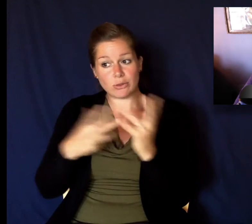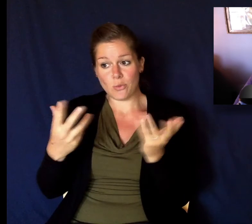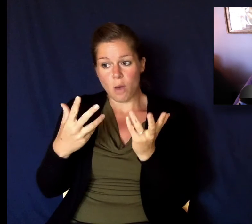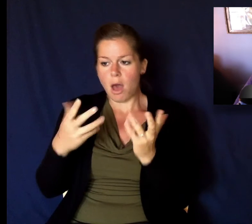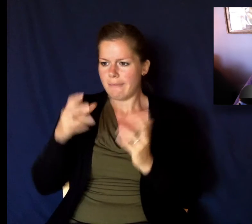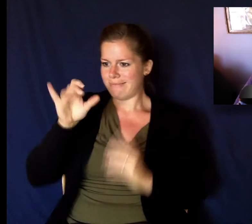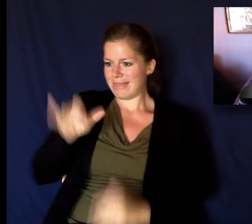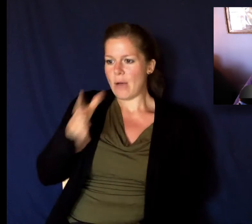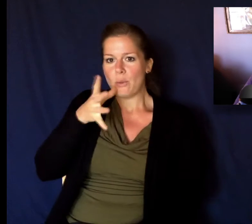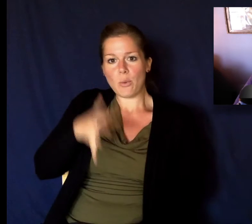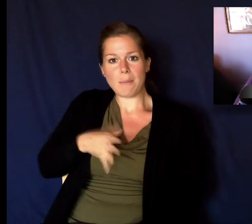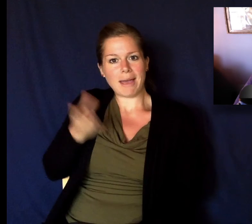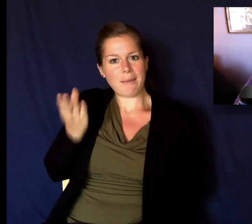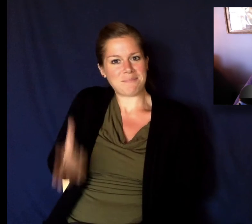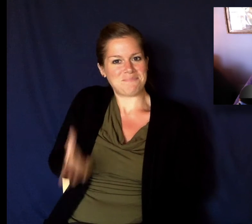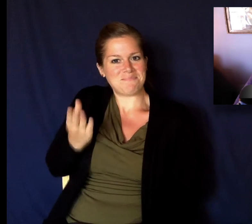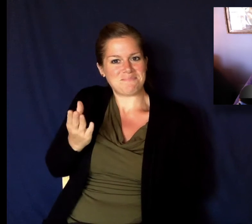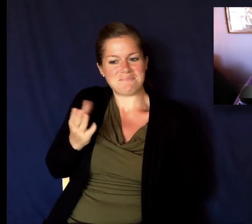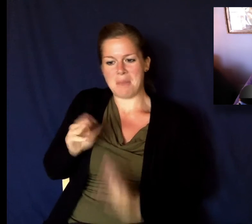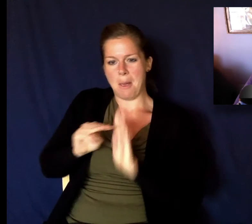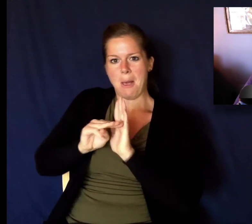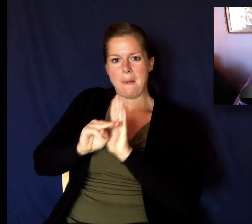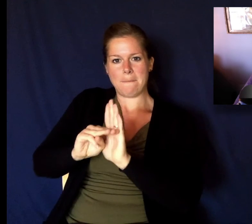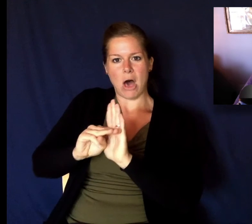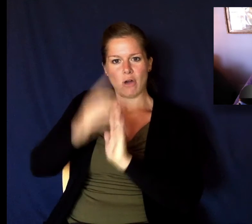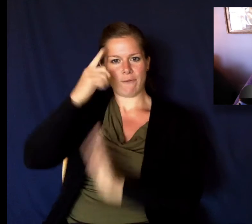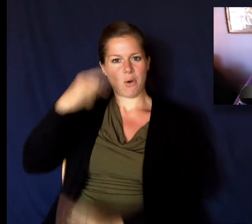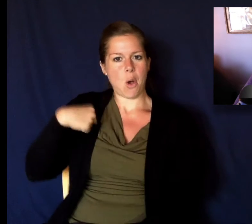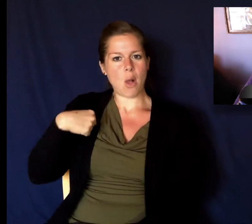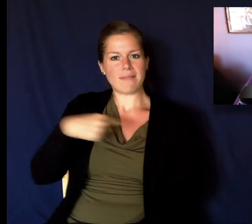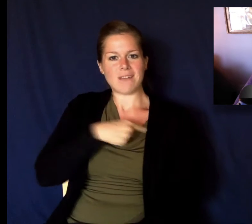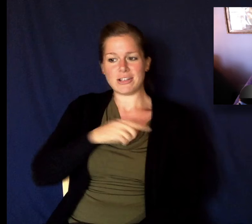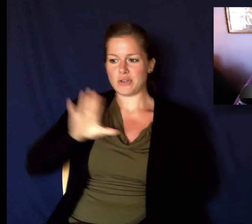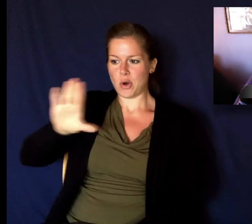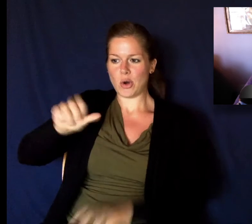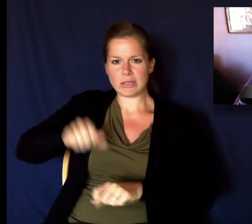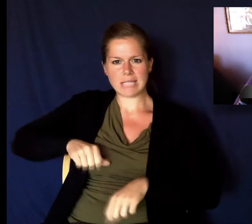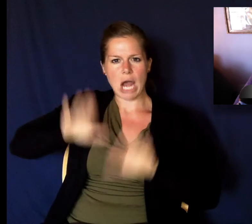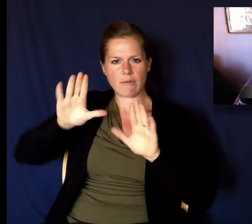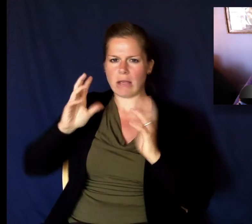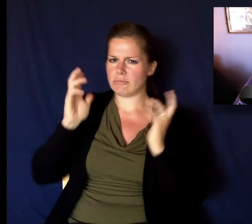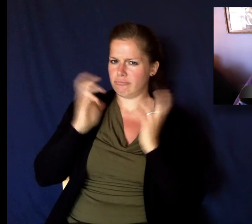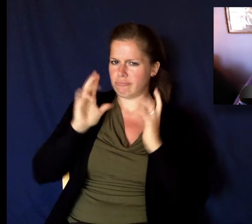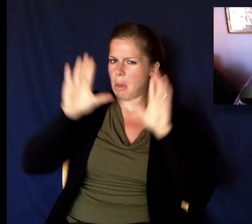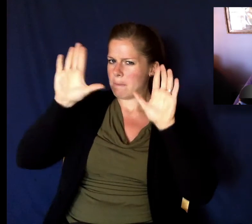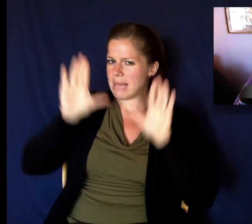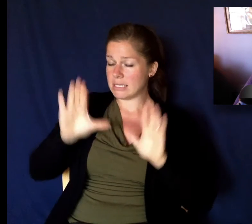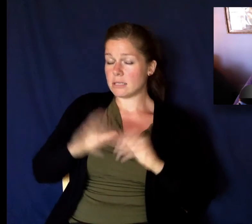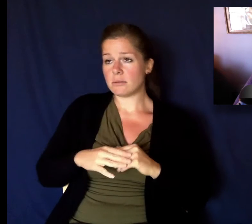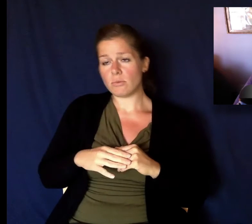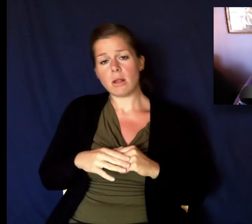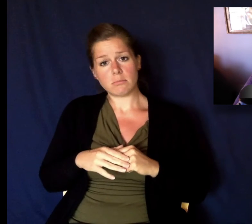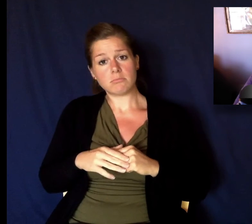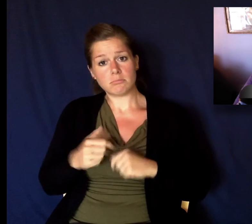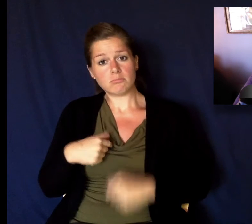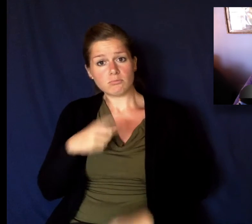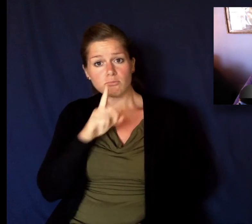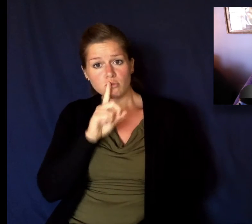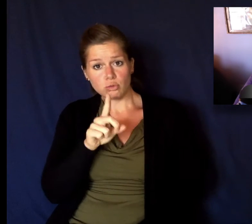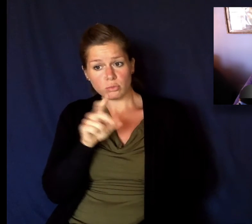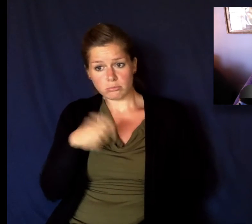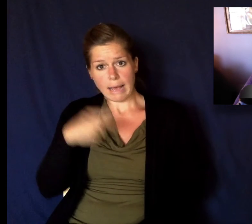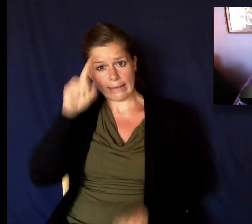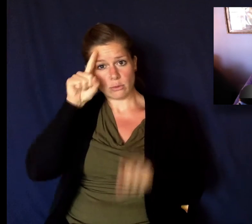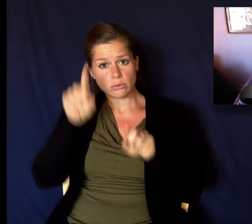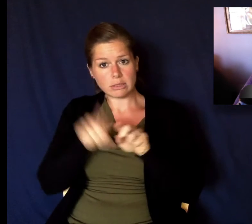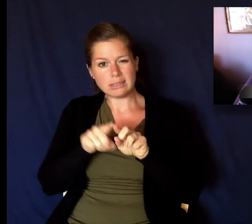that is a model for all of us. And it certainly was sacrificial, but I'm going to make the case that